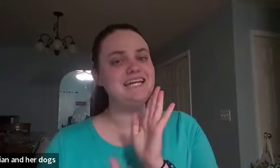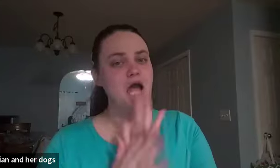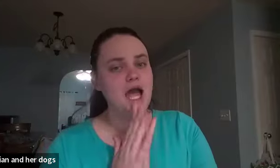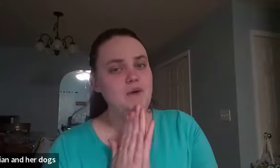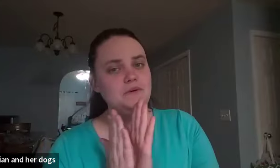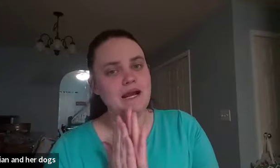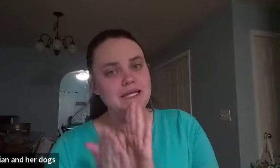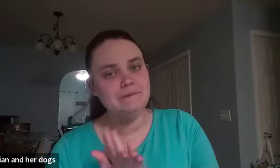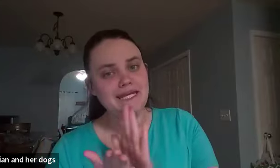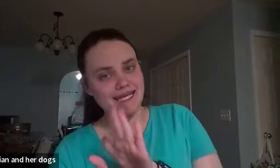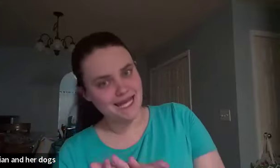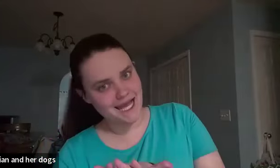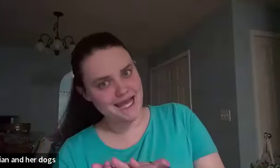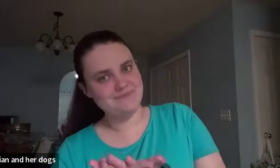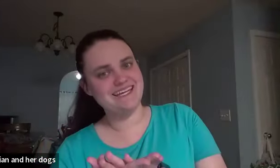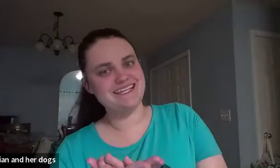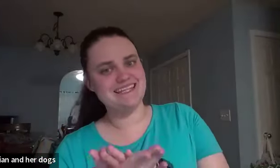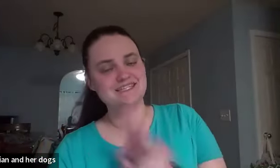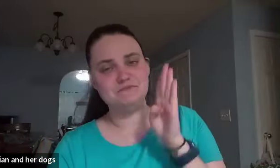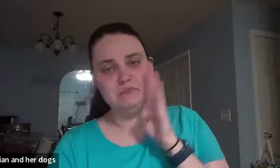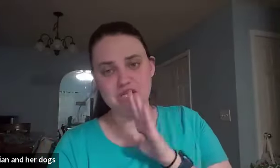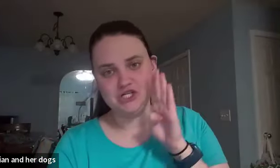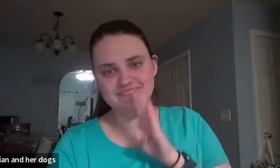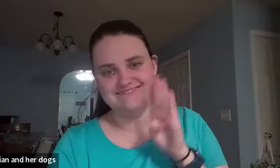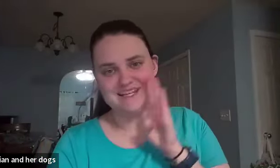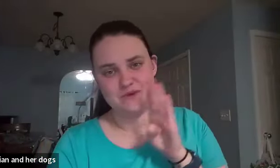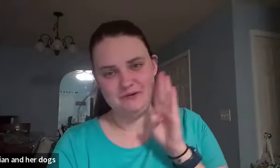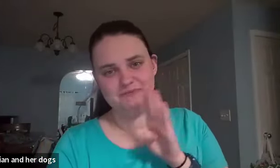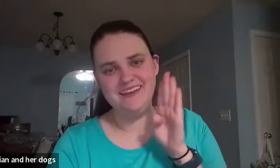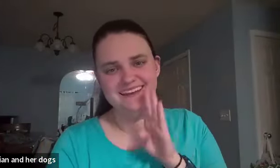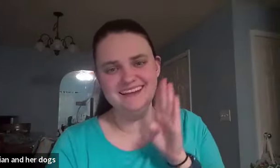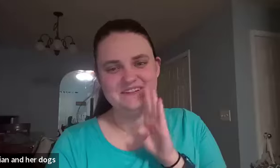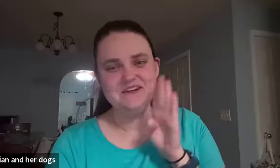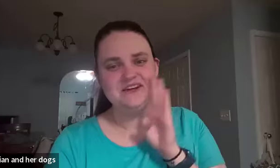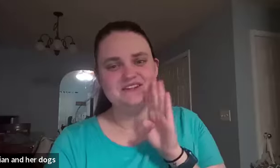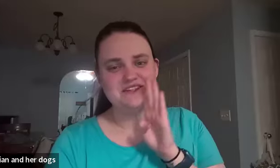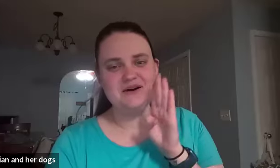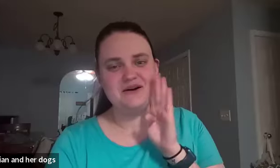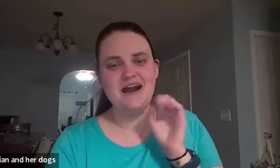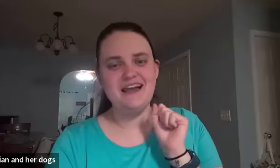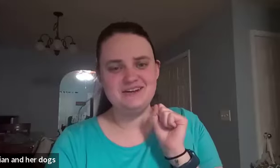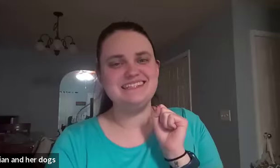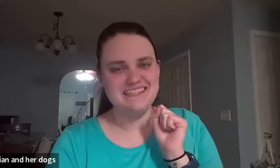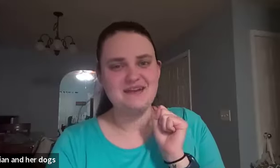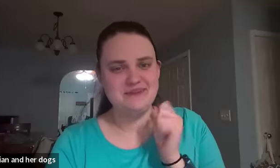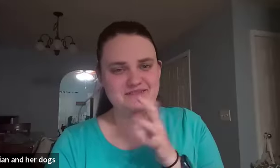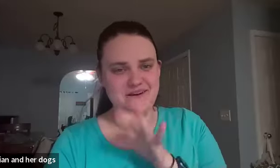but I would recommend not because that's beer as well. So I could see that being